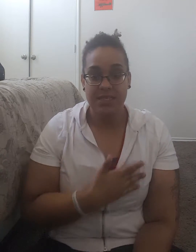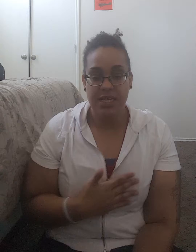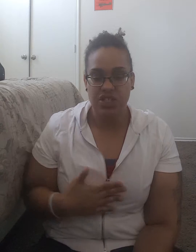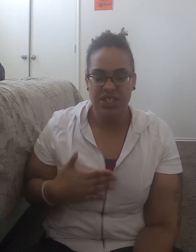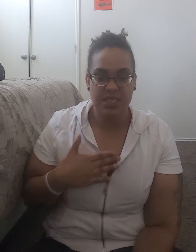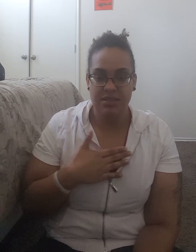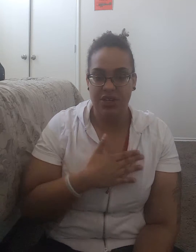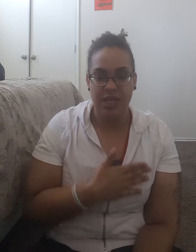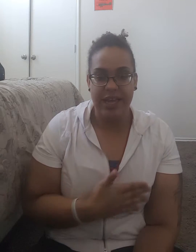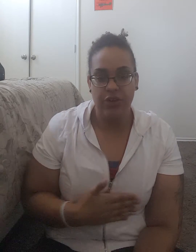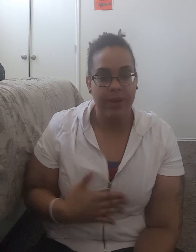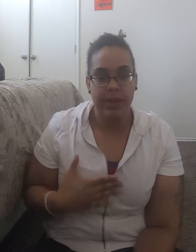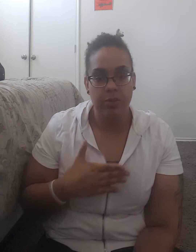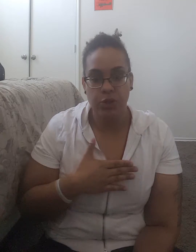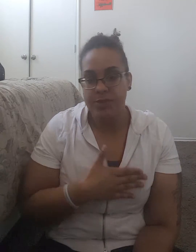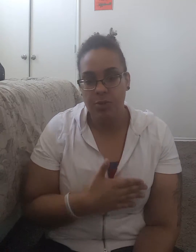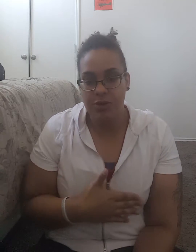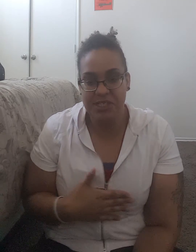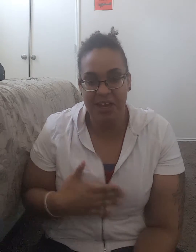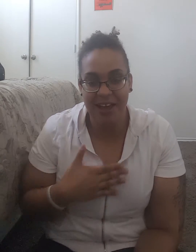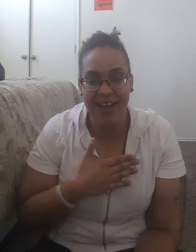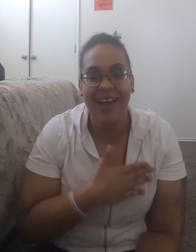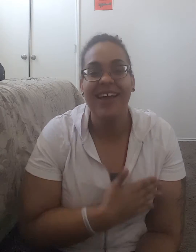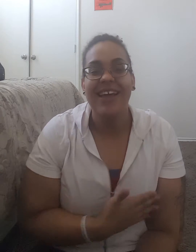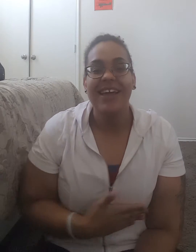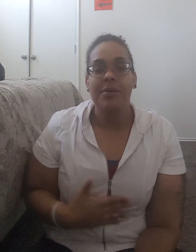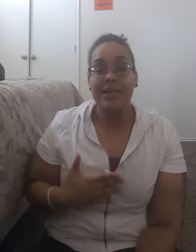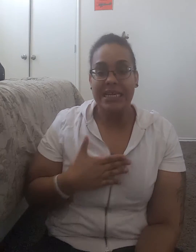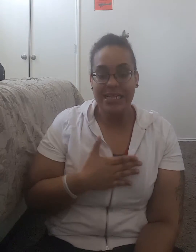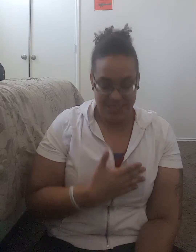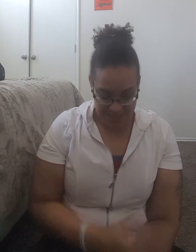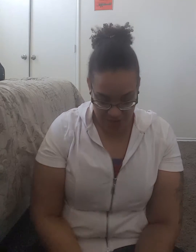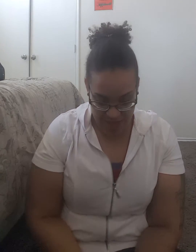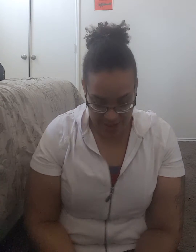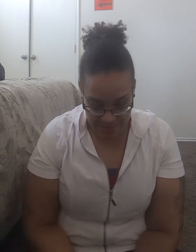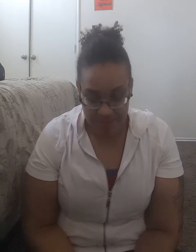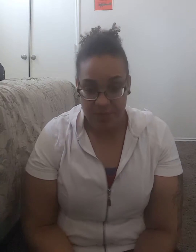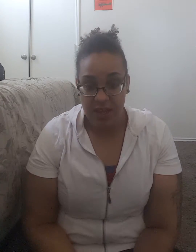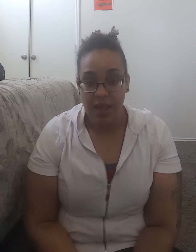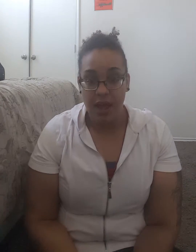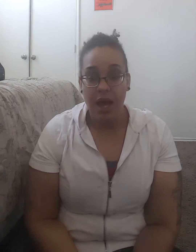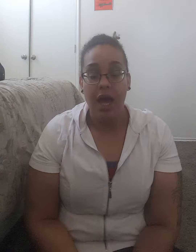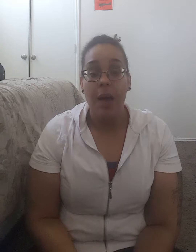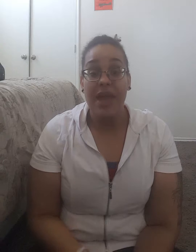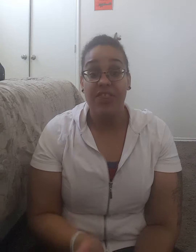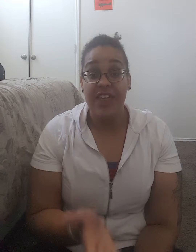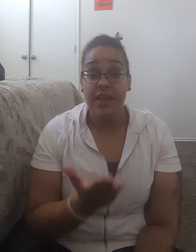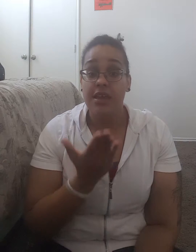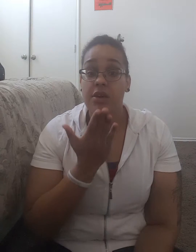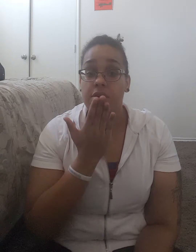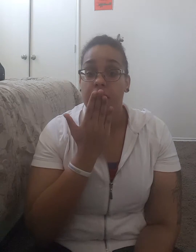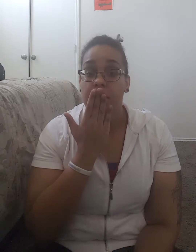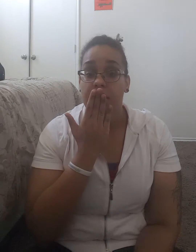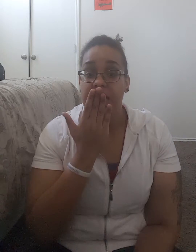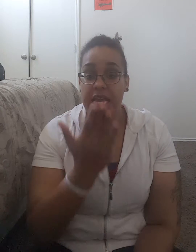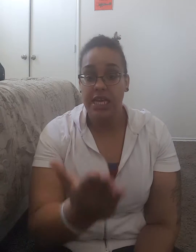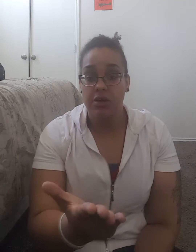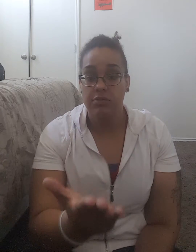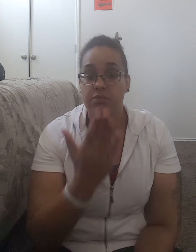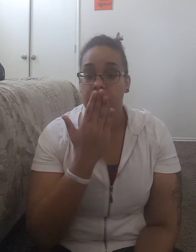It's just literally like you're rubbing your boobs almost. Please. Okay. And thank you.